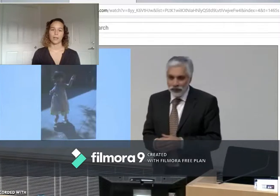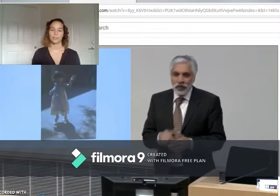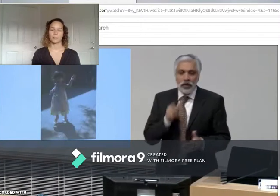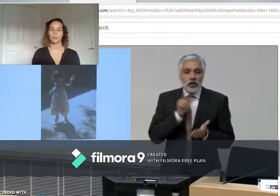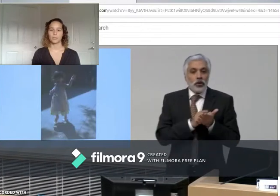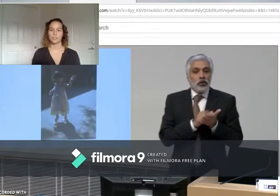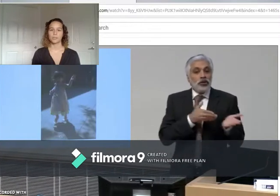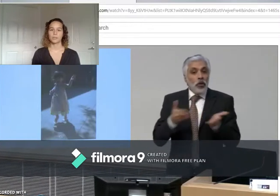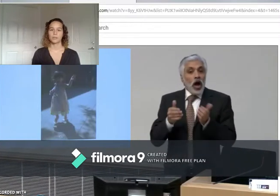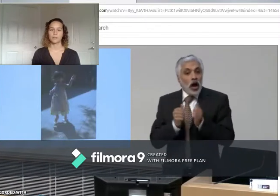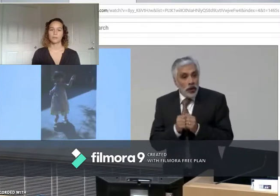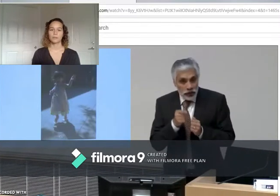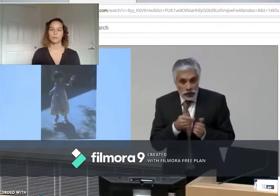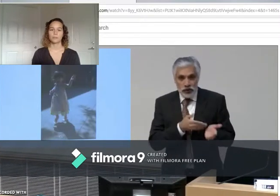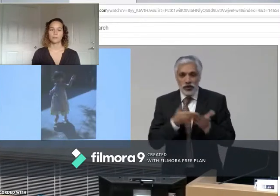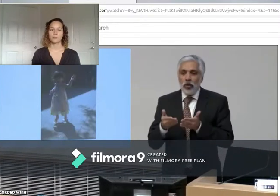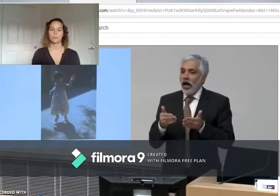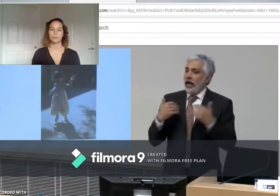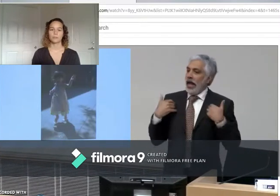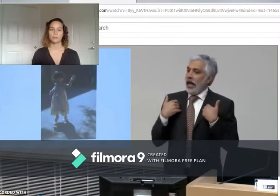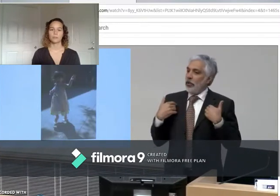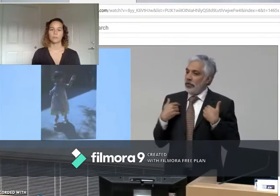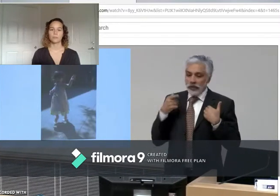We're her parents, of course.